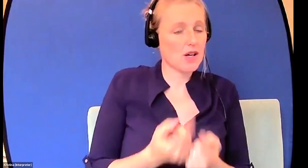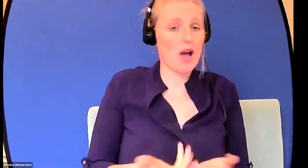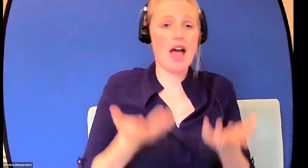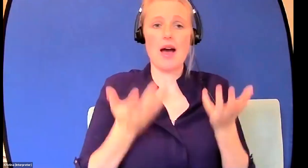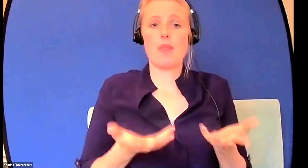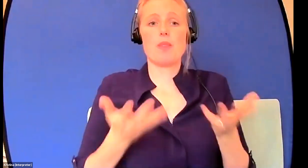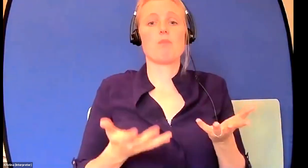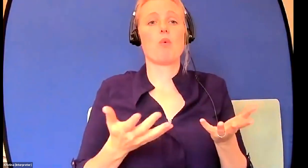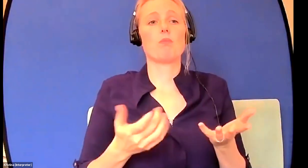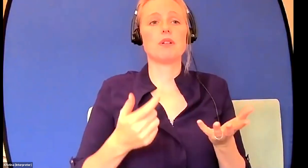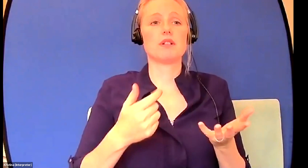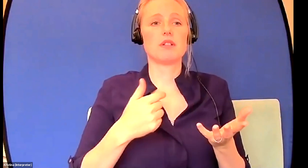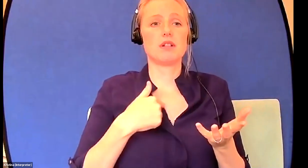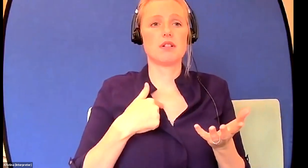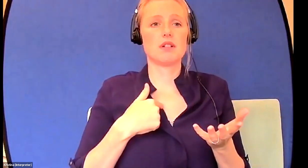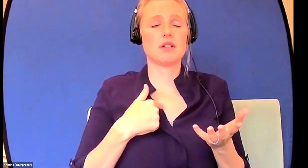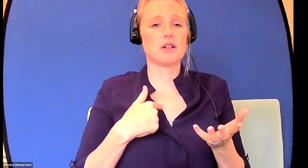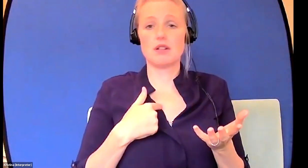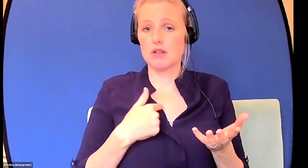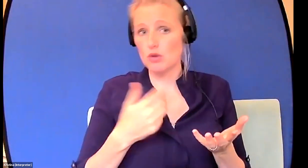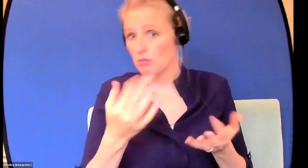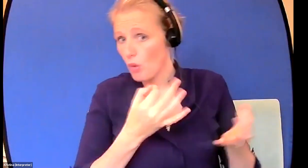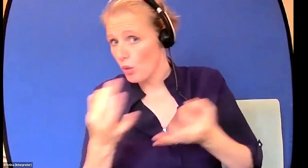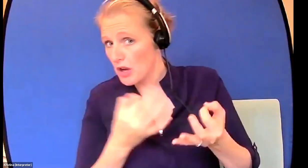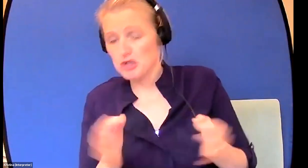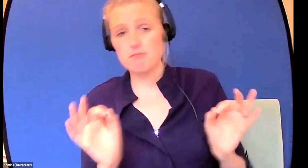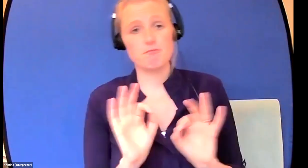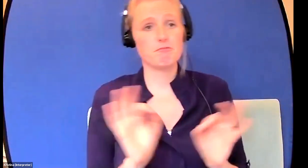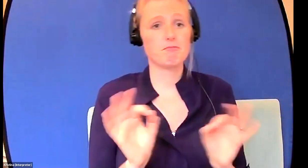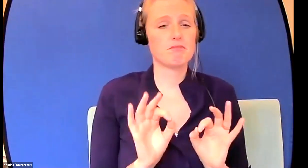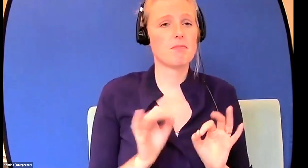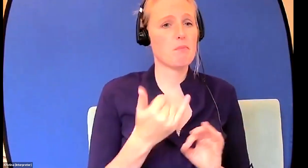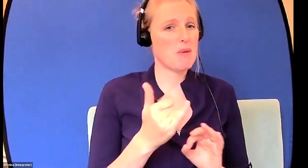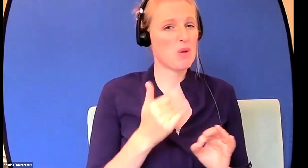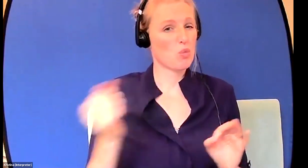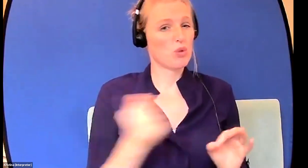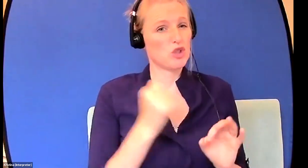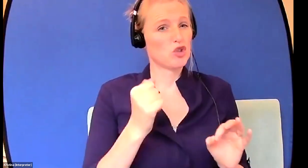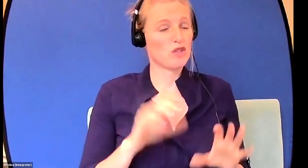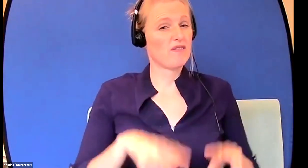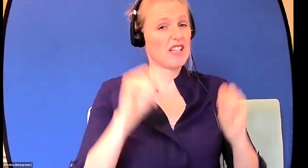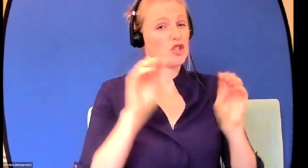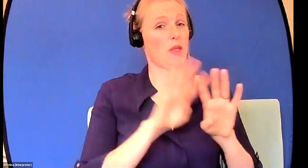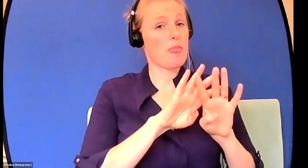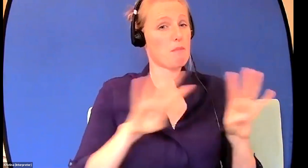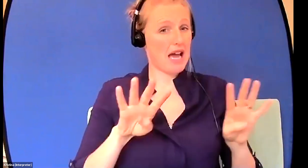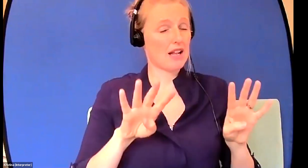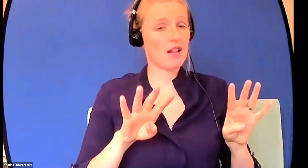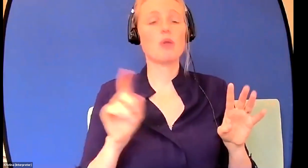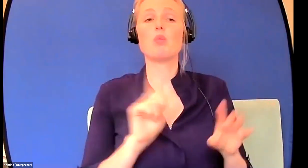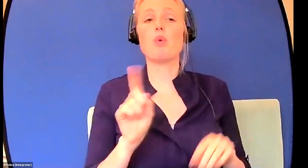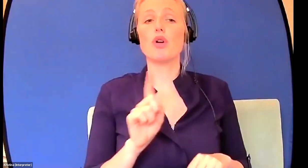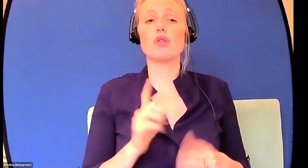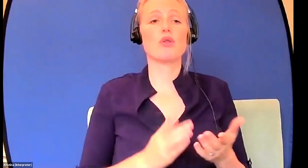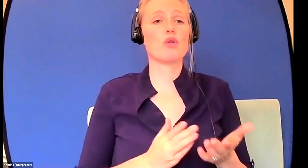now, we do not have more questions from the audience, and maybe we wrap up our panel by